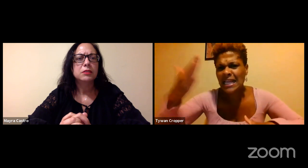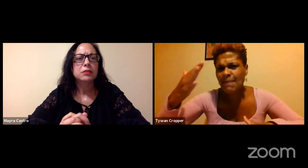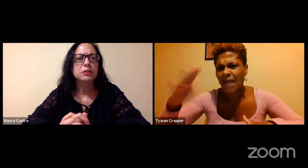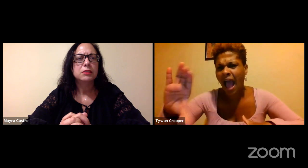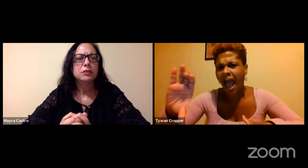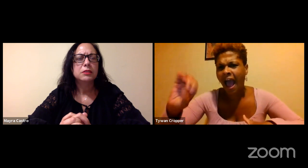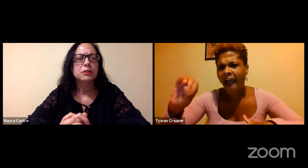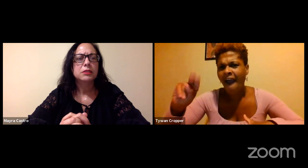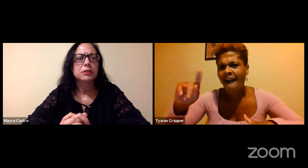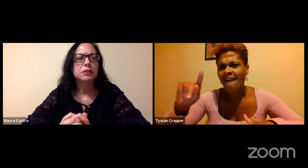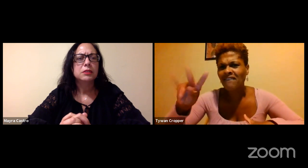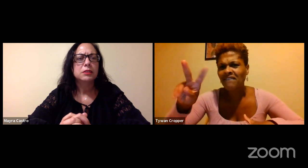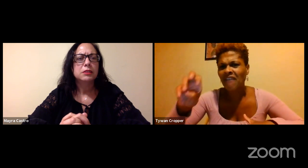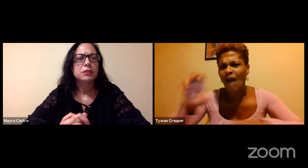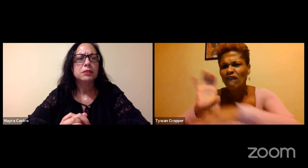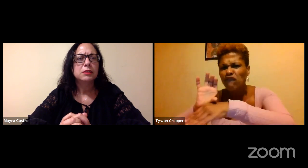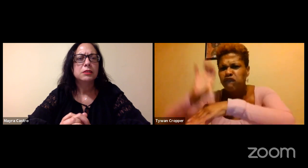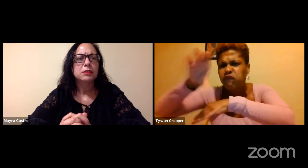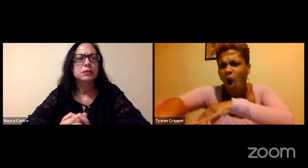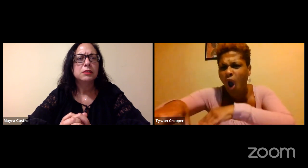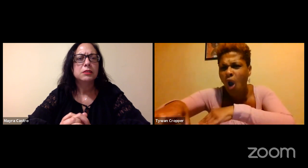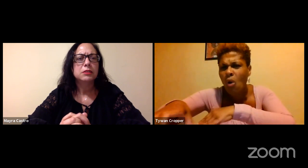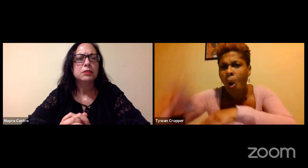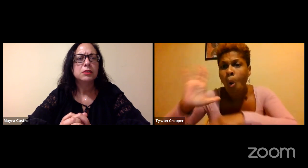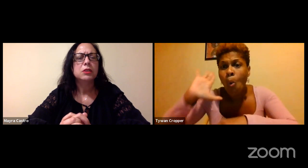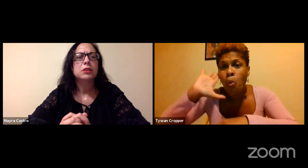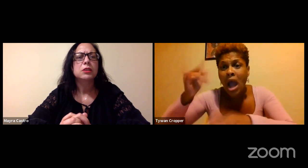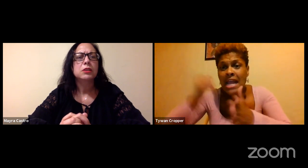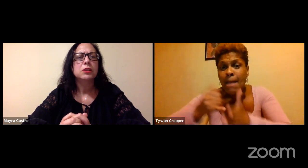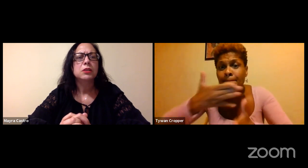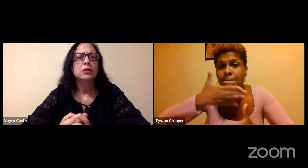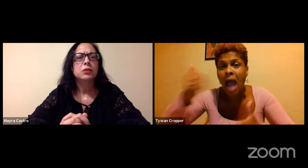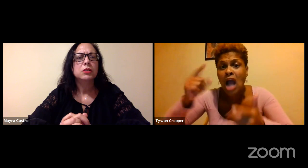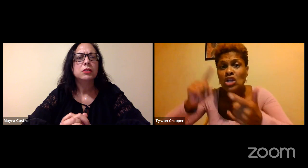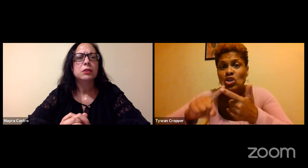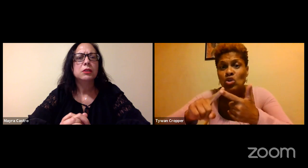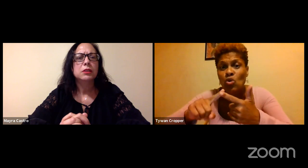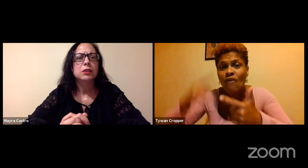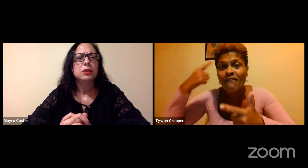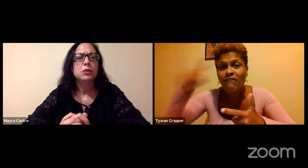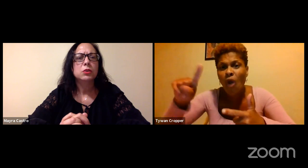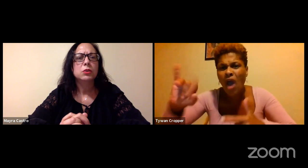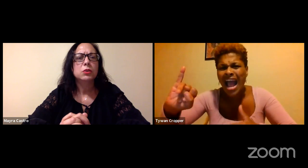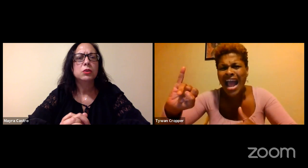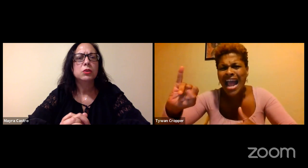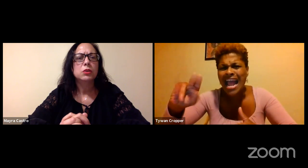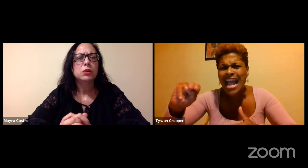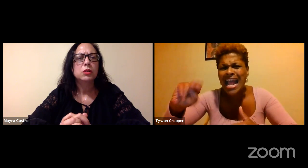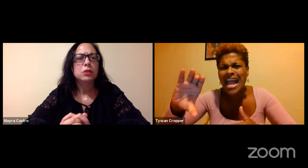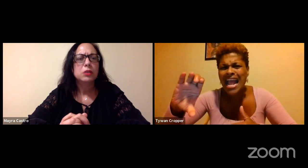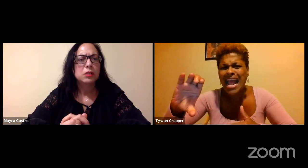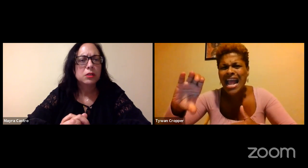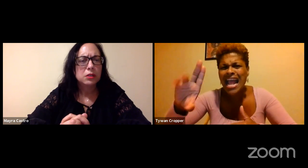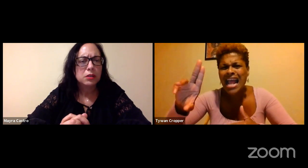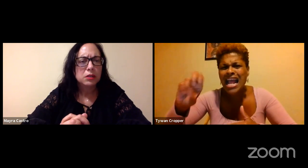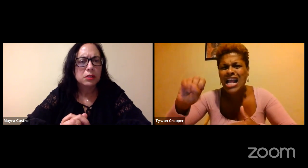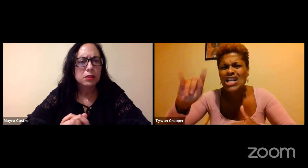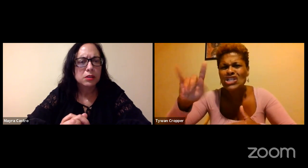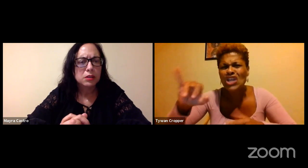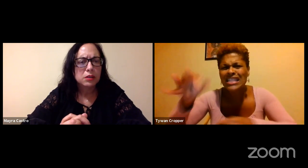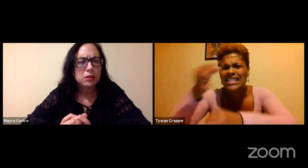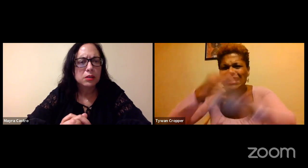label diversity because it seems too contrived, too forced. Would it be better to aim for